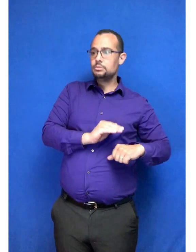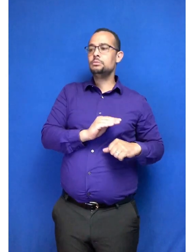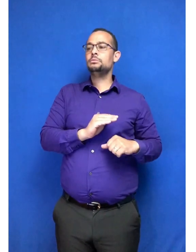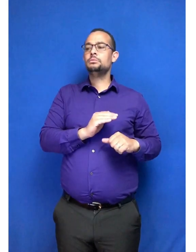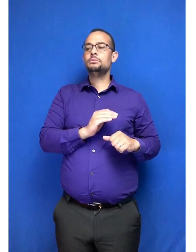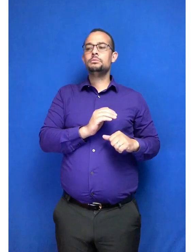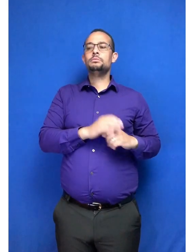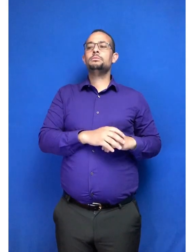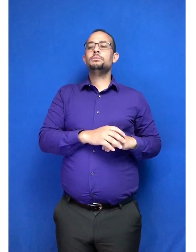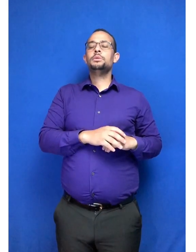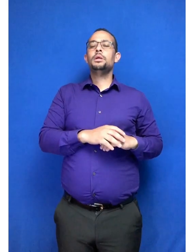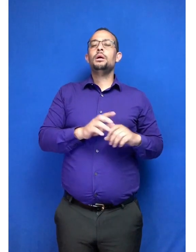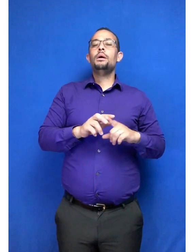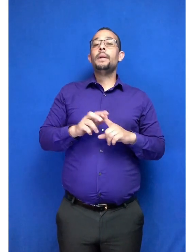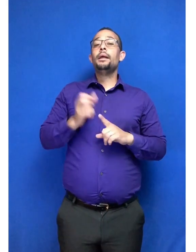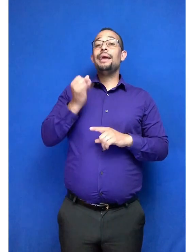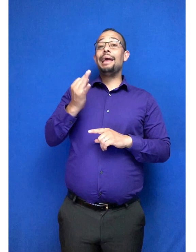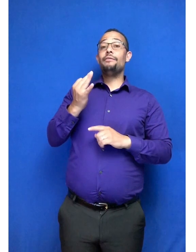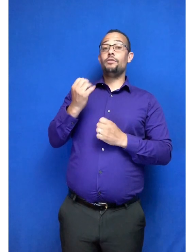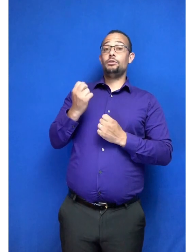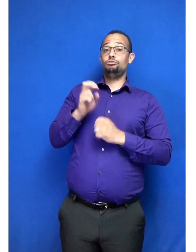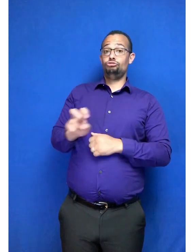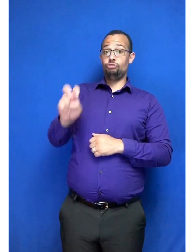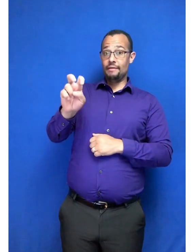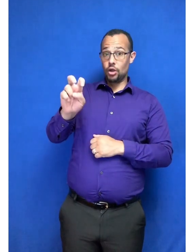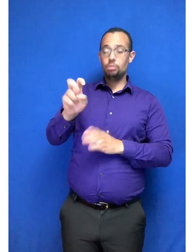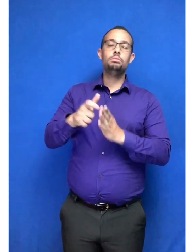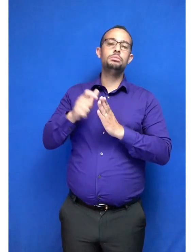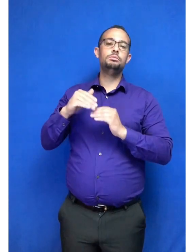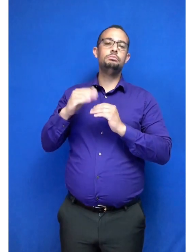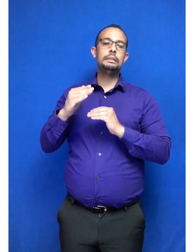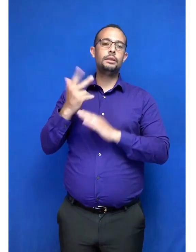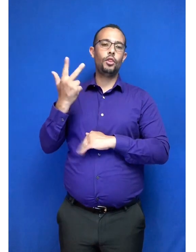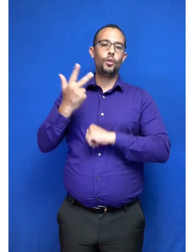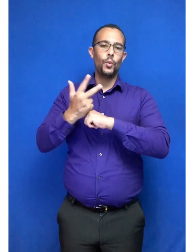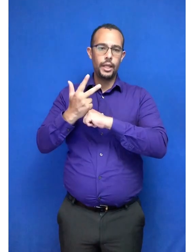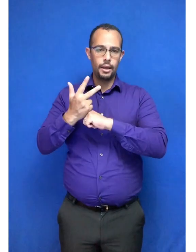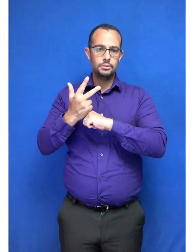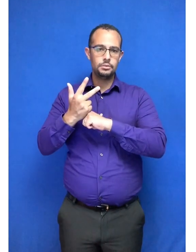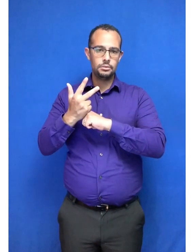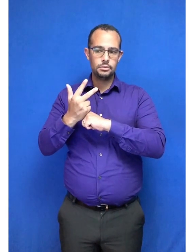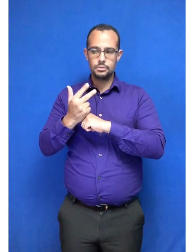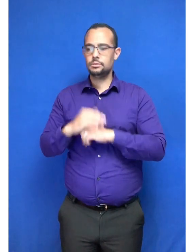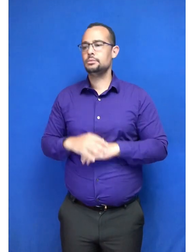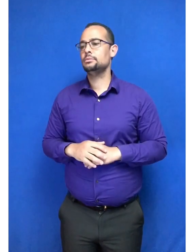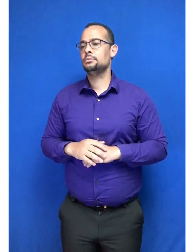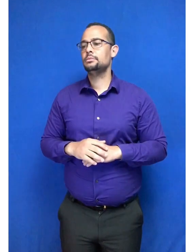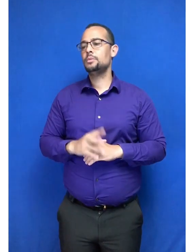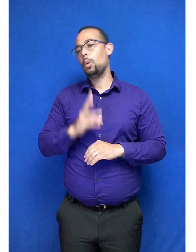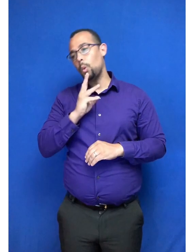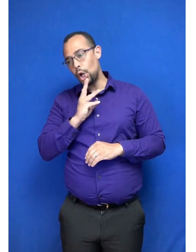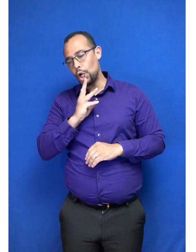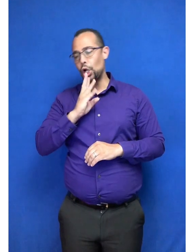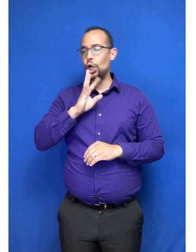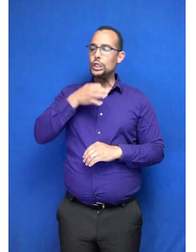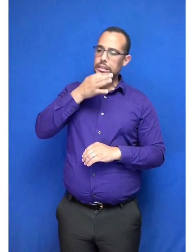travel. Make sure you have enough water, snacks, utensils for eating, a manual can opener,